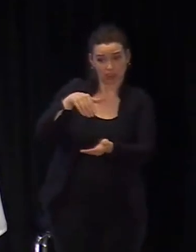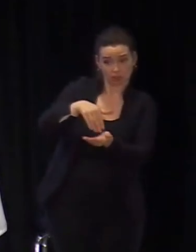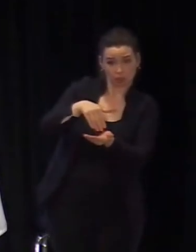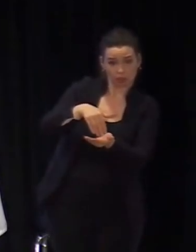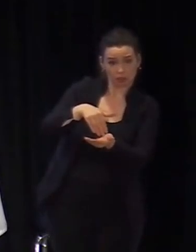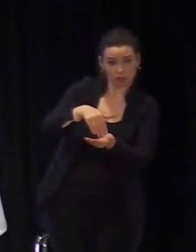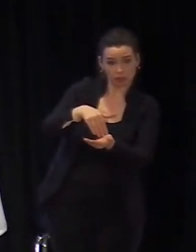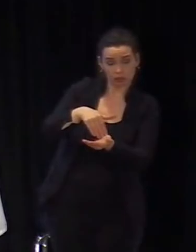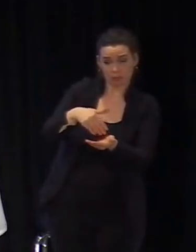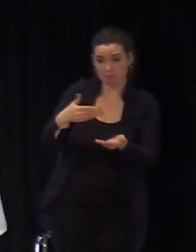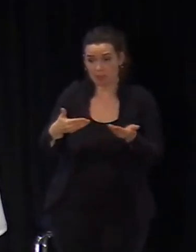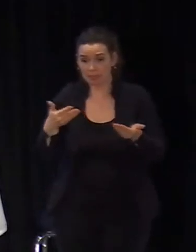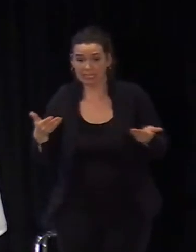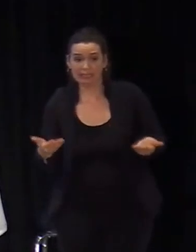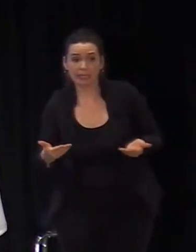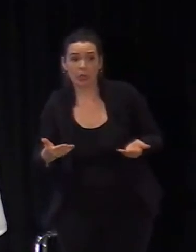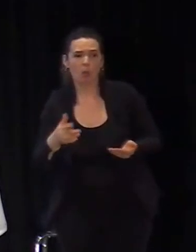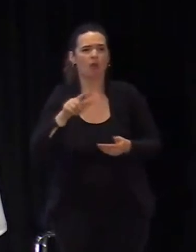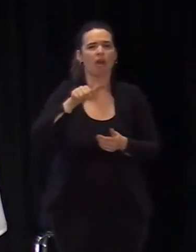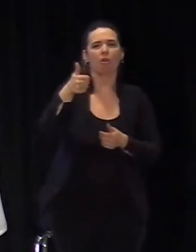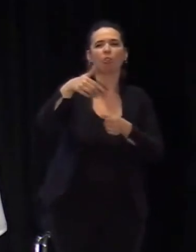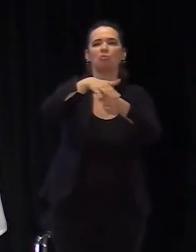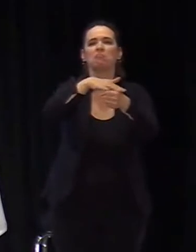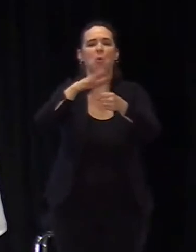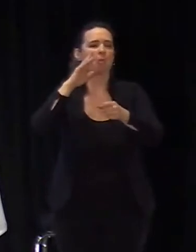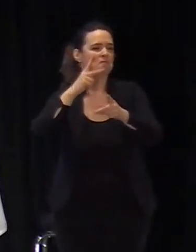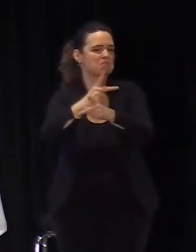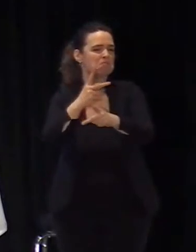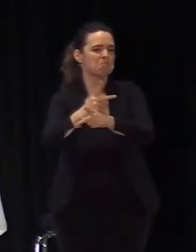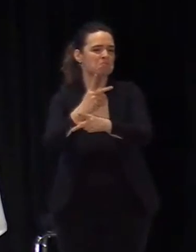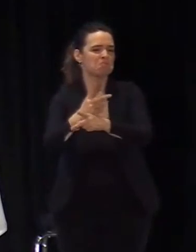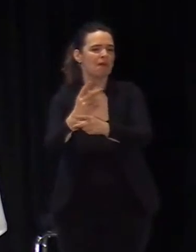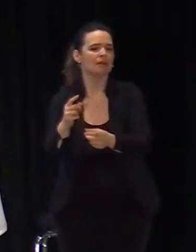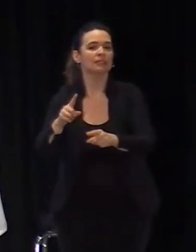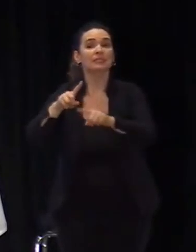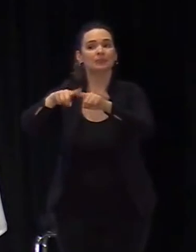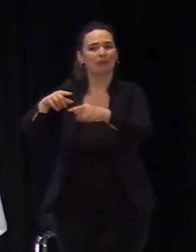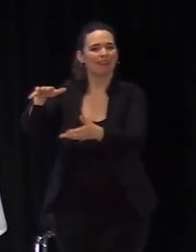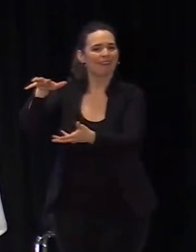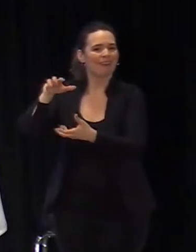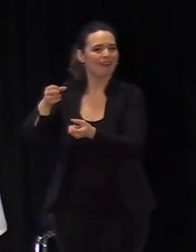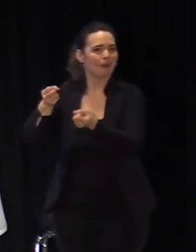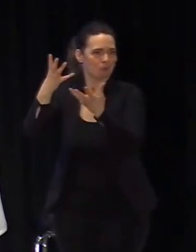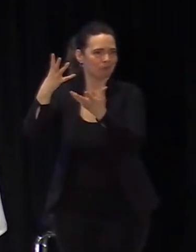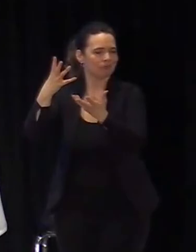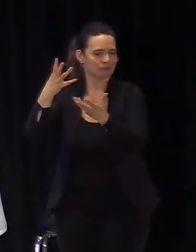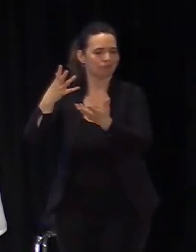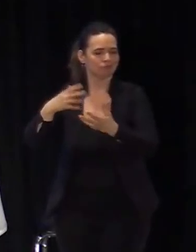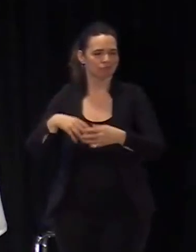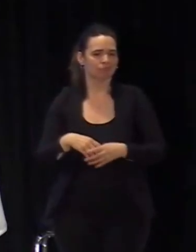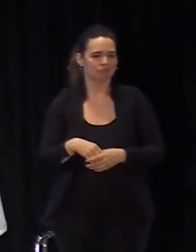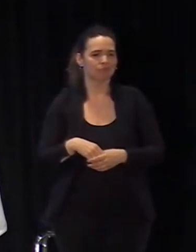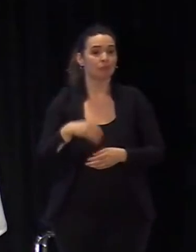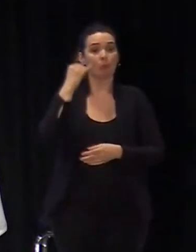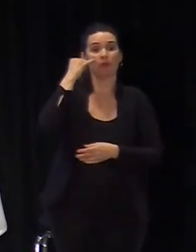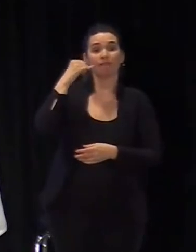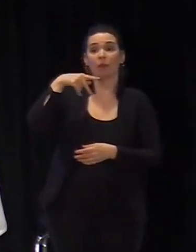here, whatnot, depends on how many doses we get. But what will happen is if we do a pop-up clinic with